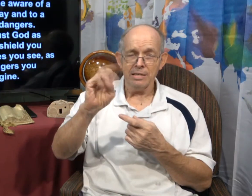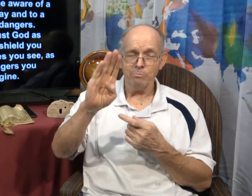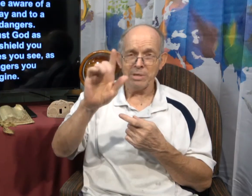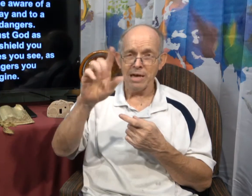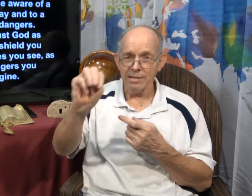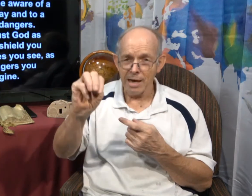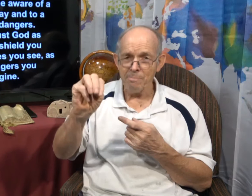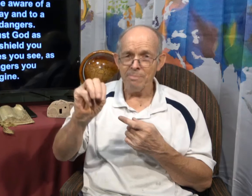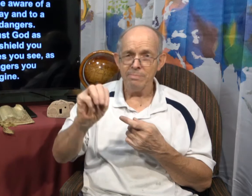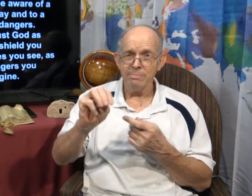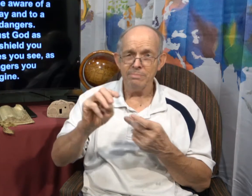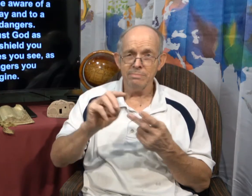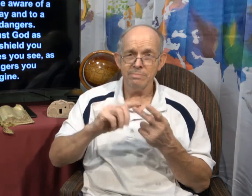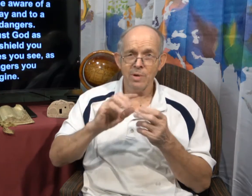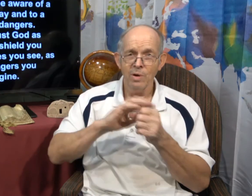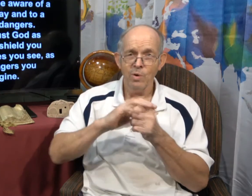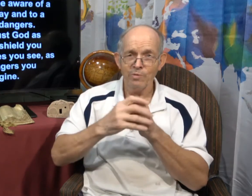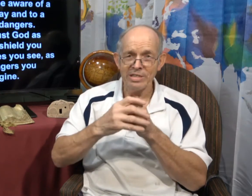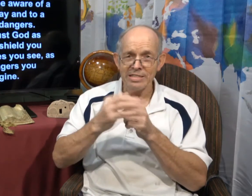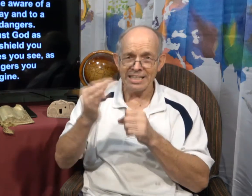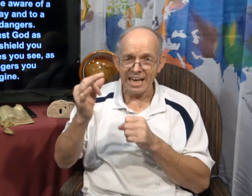We are them with a 90